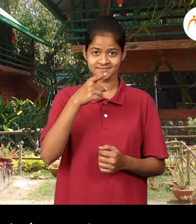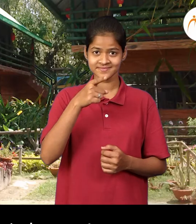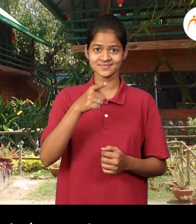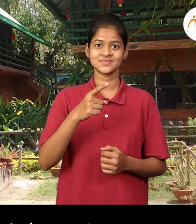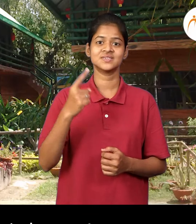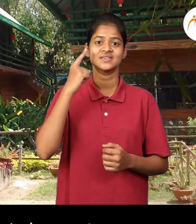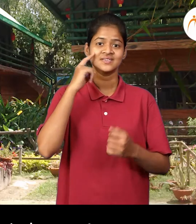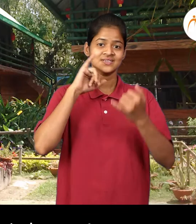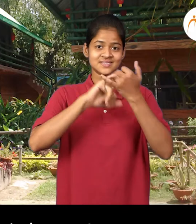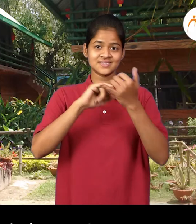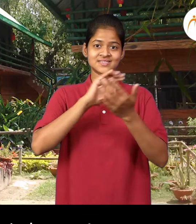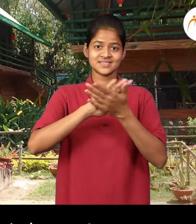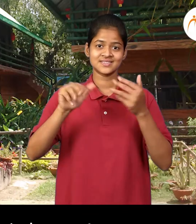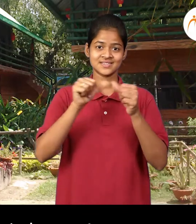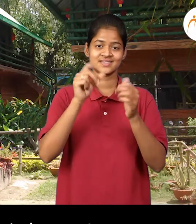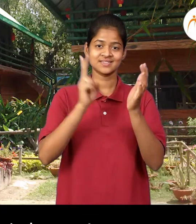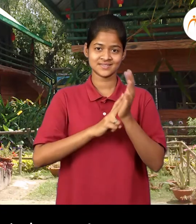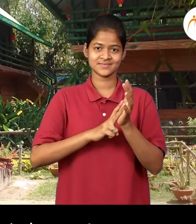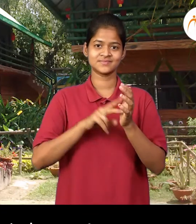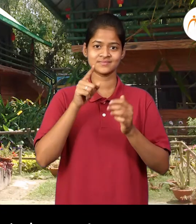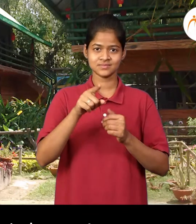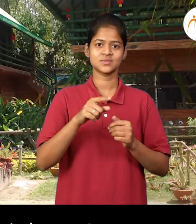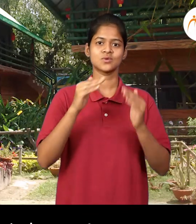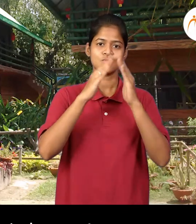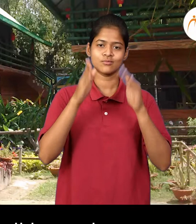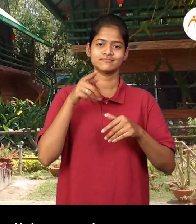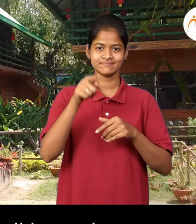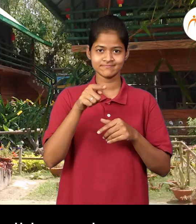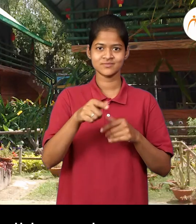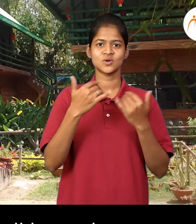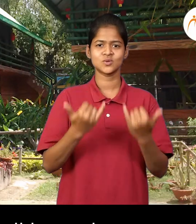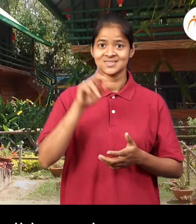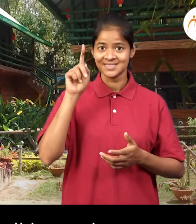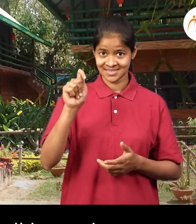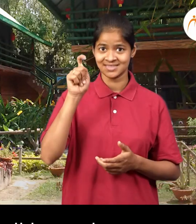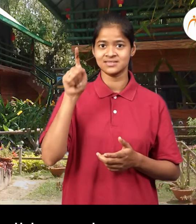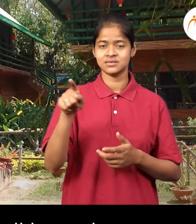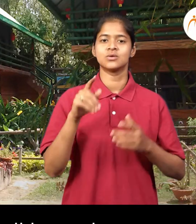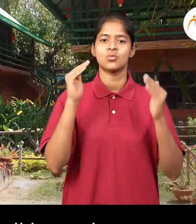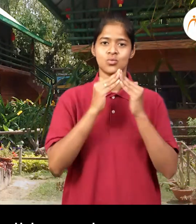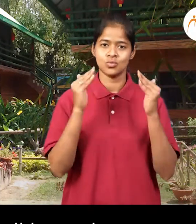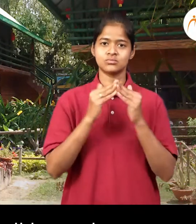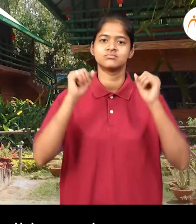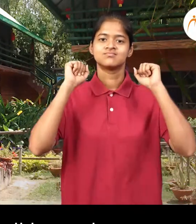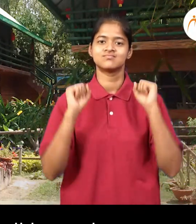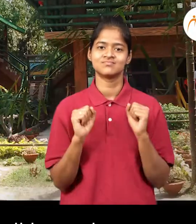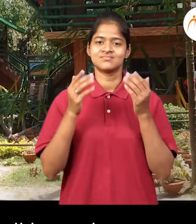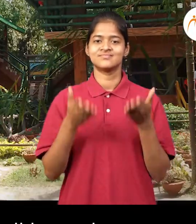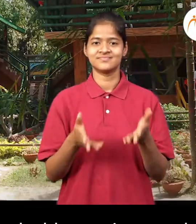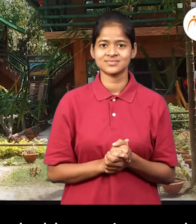this is ishan's house ishan has a small bungalow